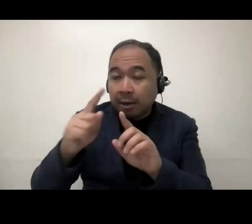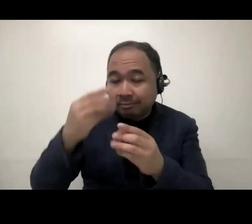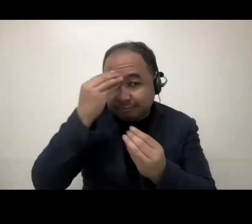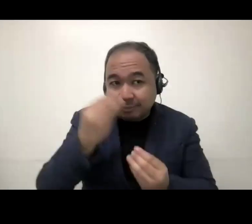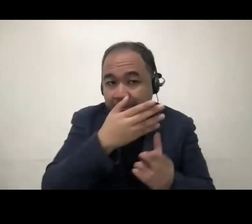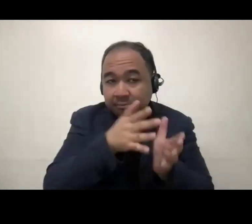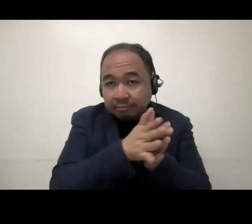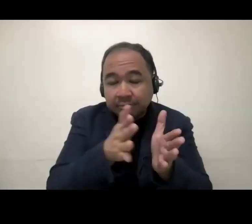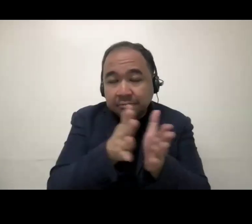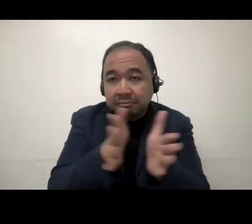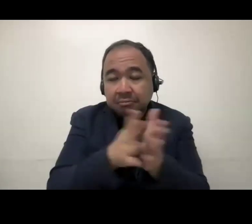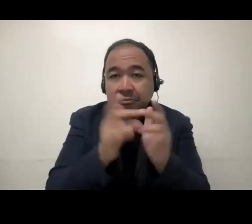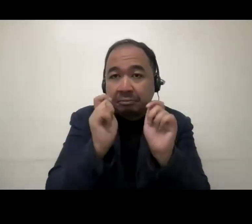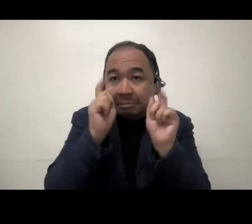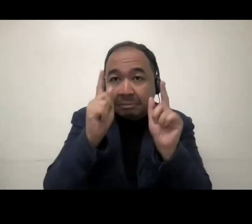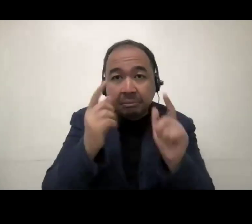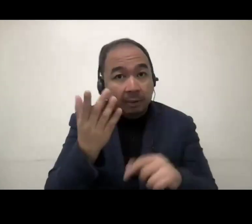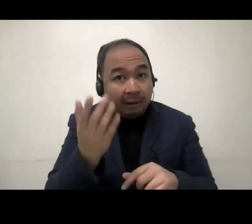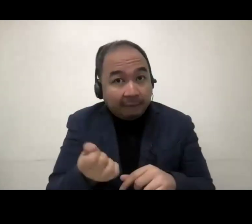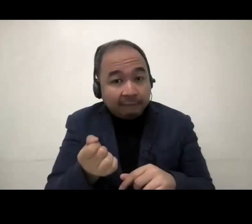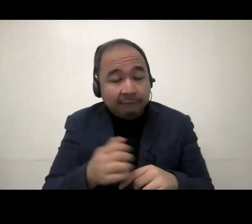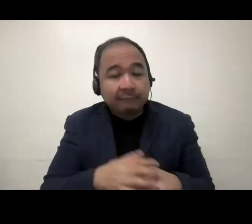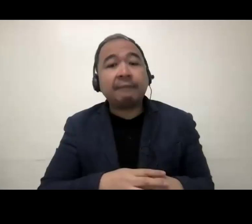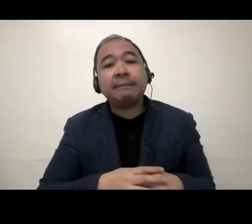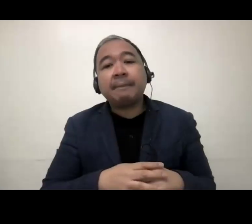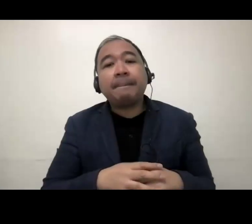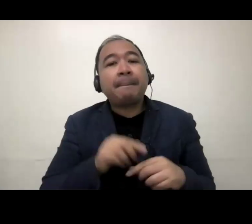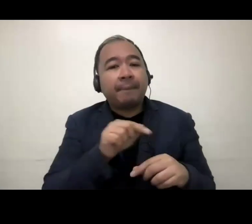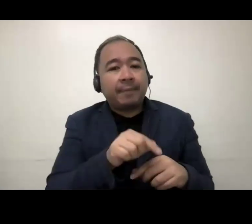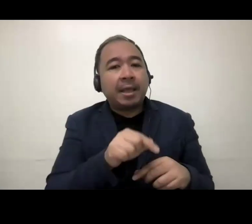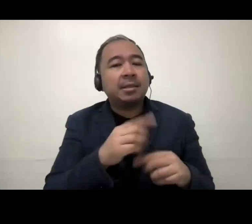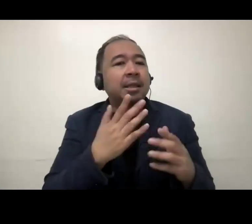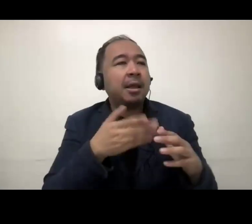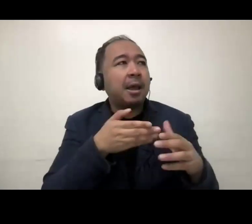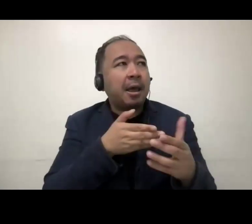question around, and the same accessibility question around,